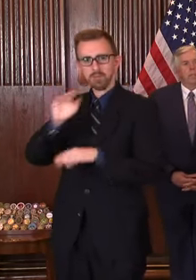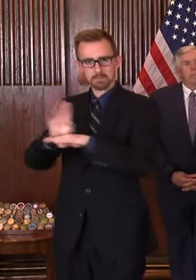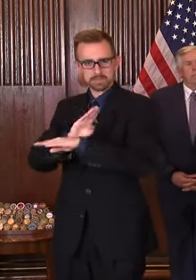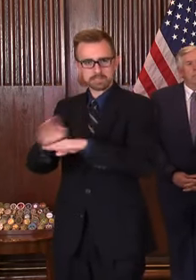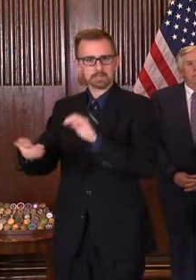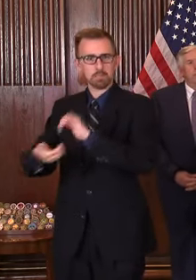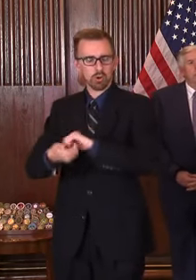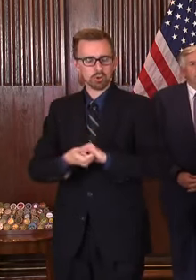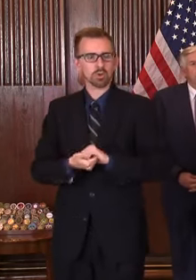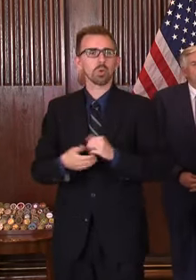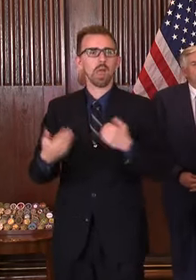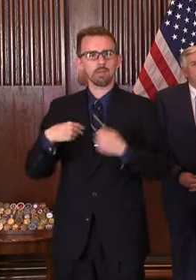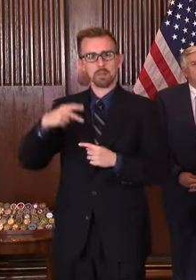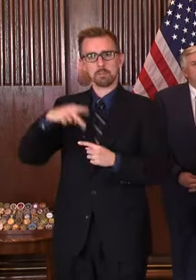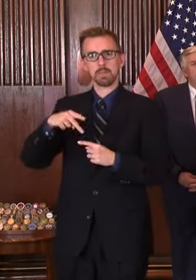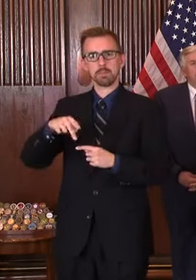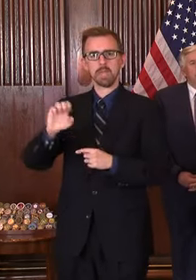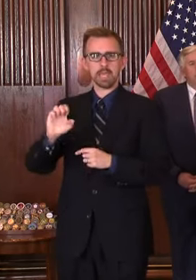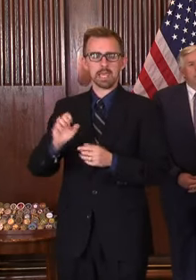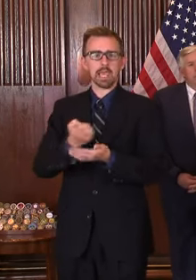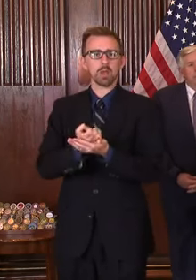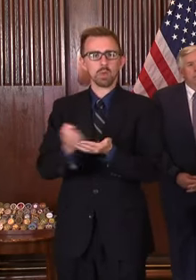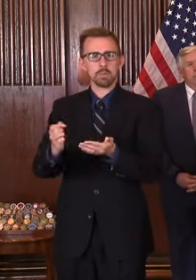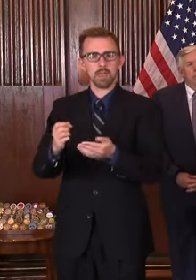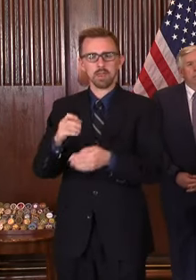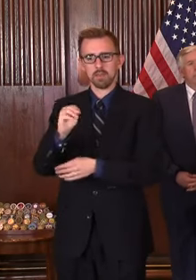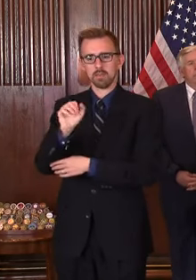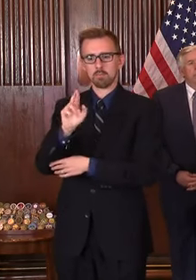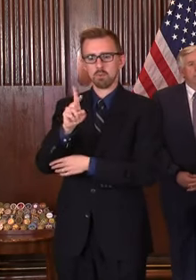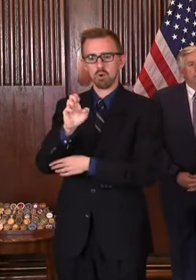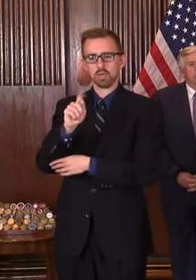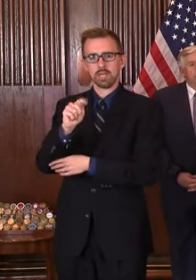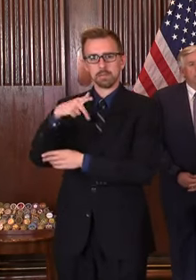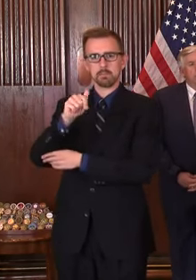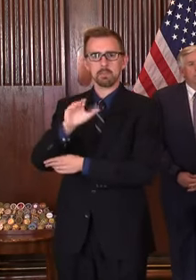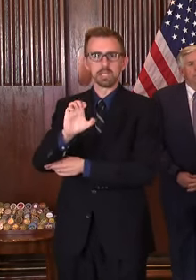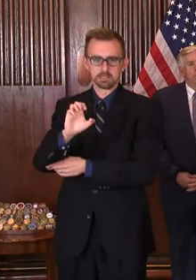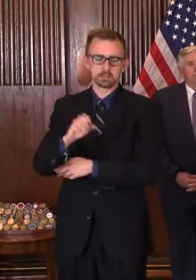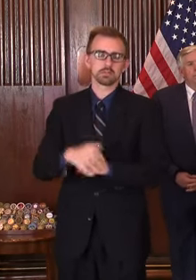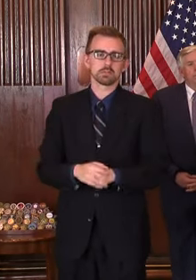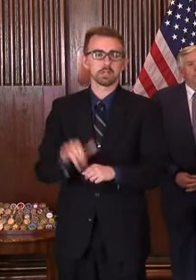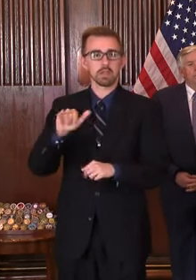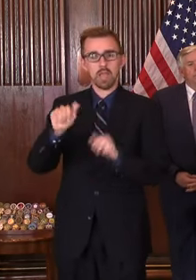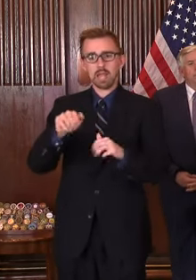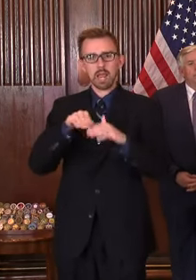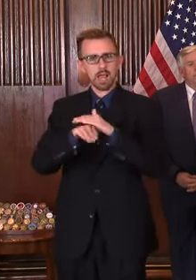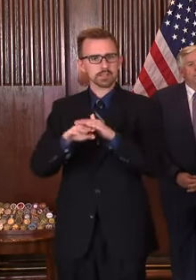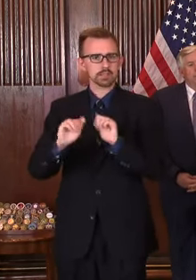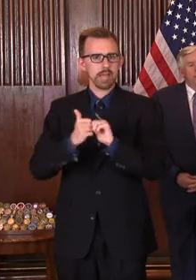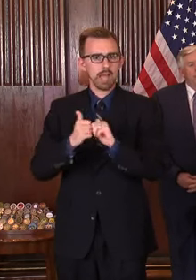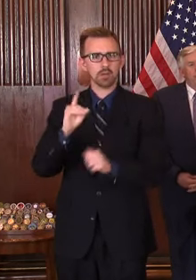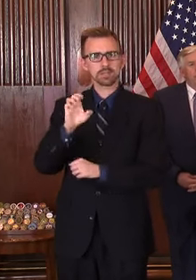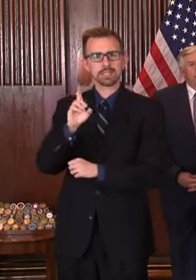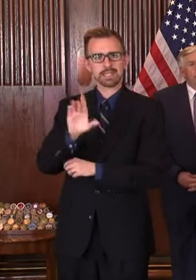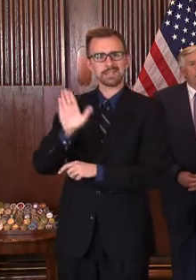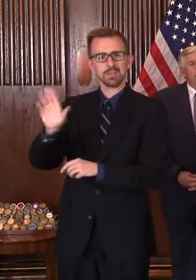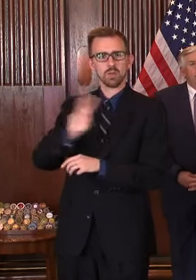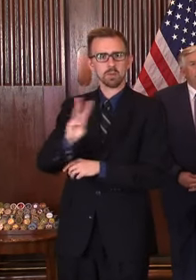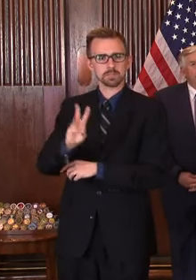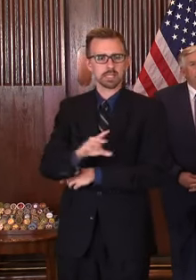a personal protective equipment marketplace. The marketplace can be accessed at DED's website